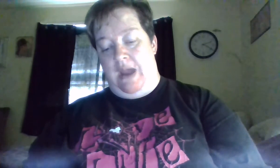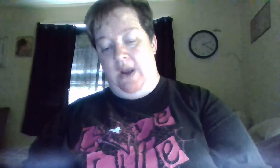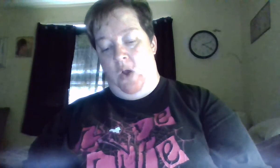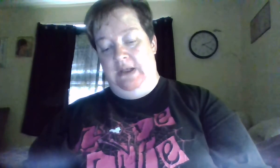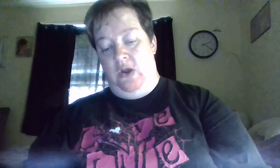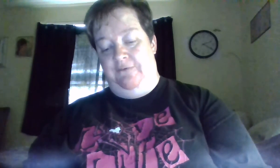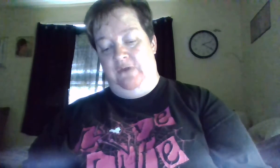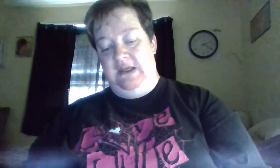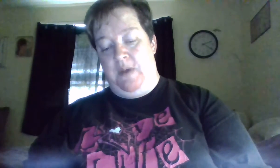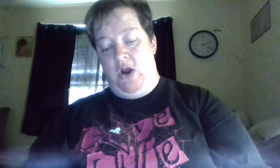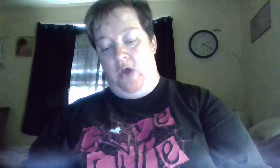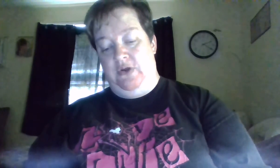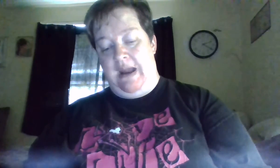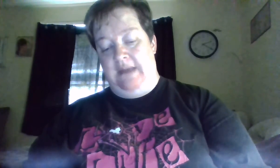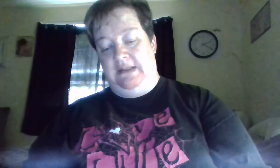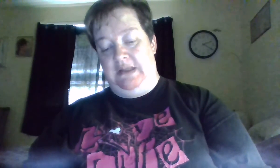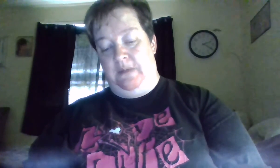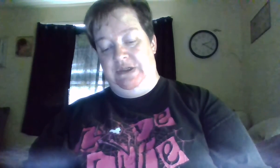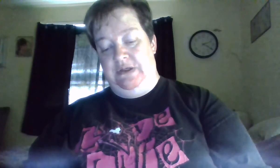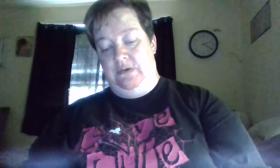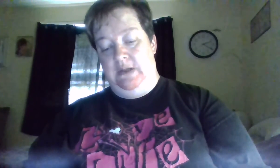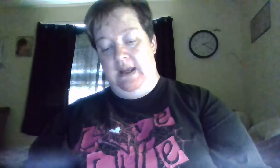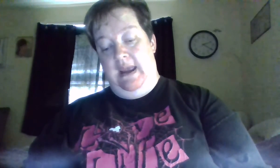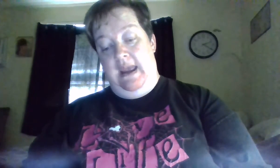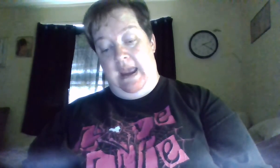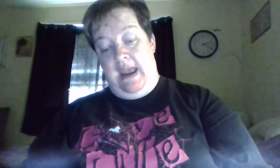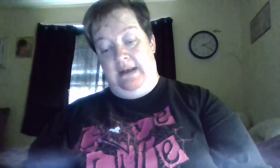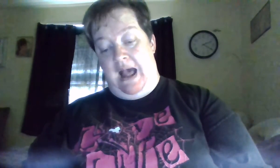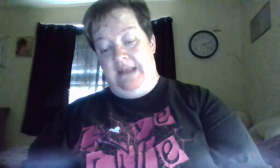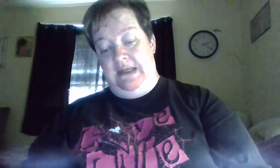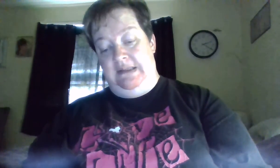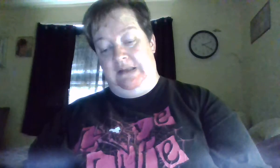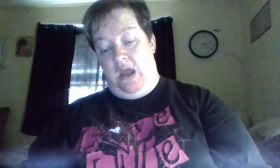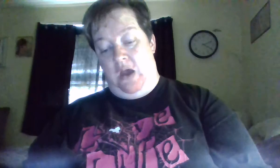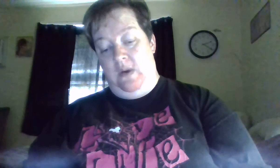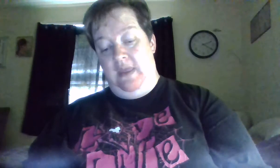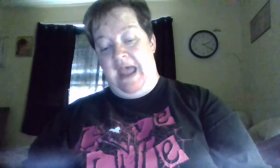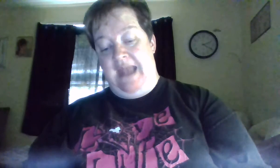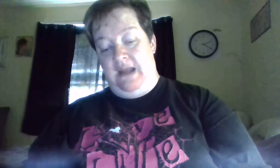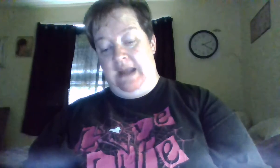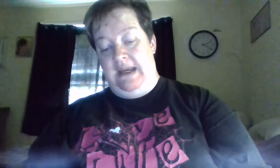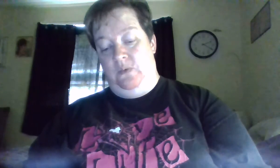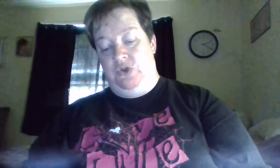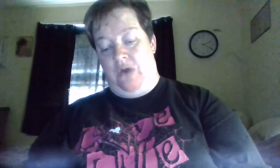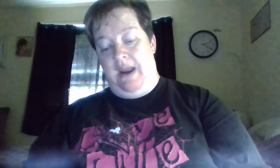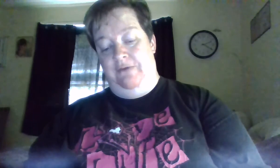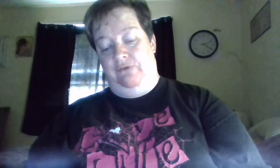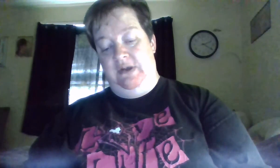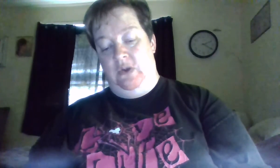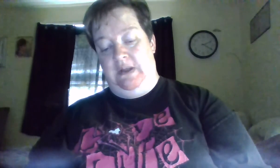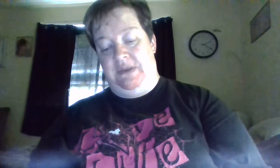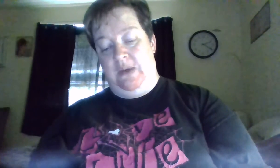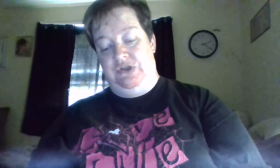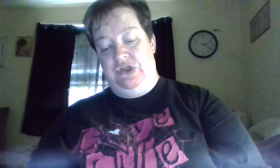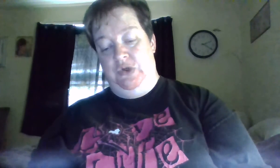dry only on the fleece, but on all the ground let there be dew. And God did so that night, and it was dry on the fleece only, but there was dew